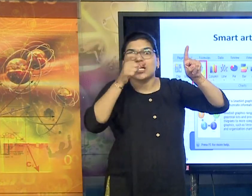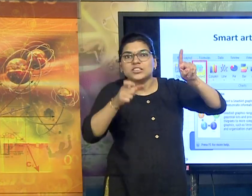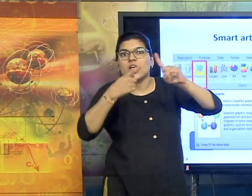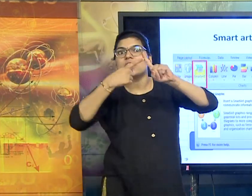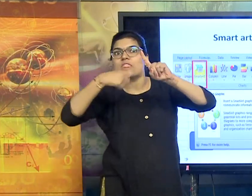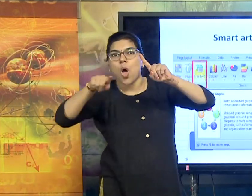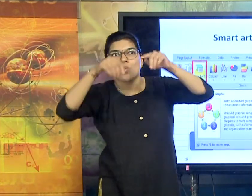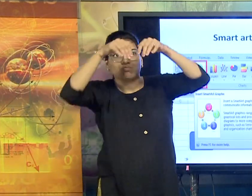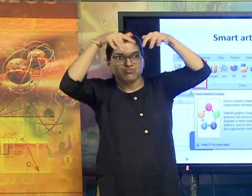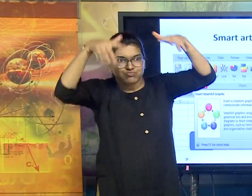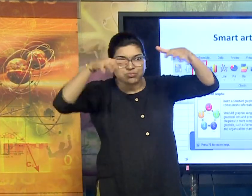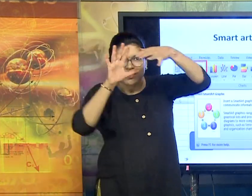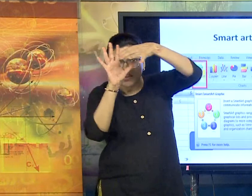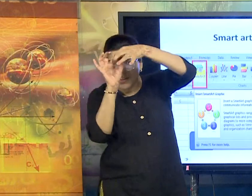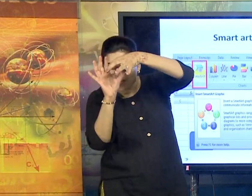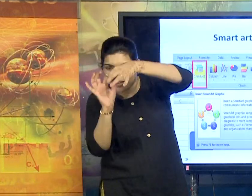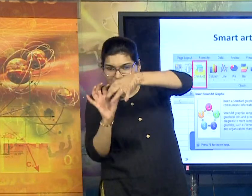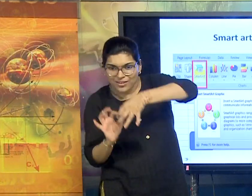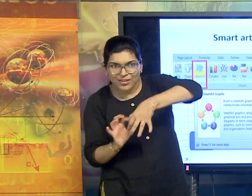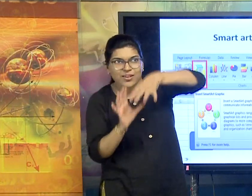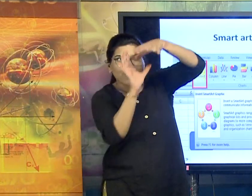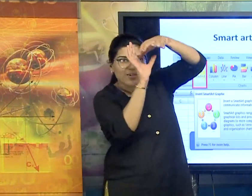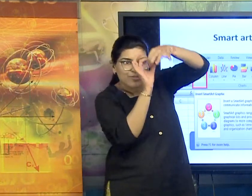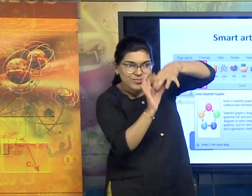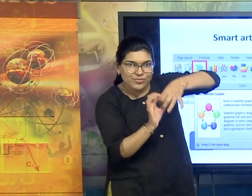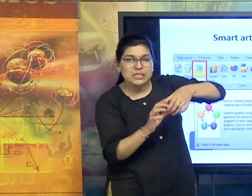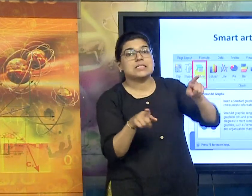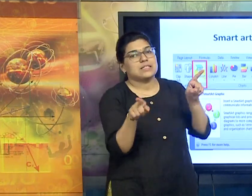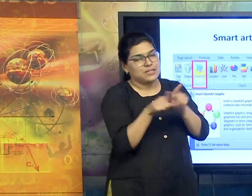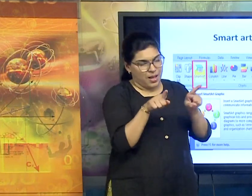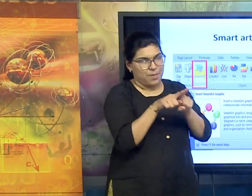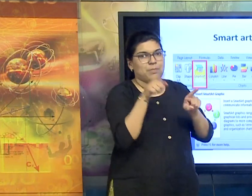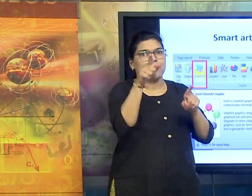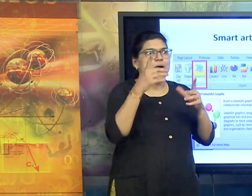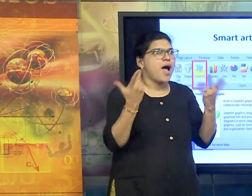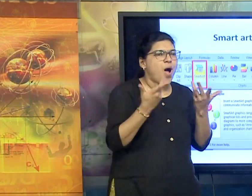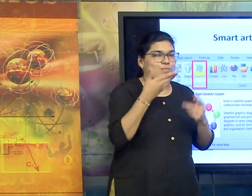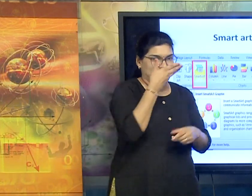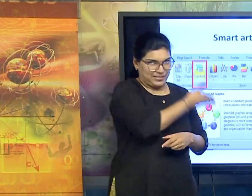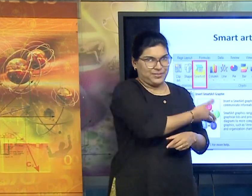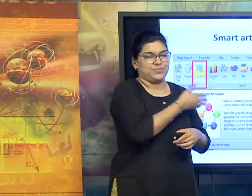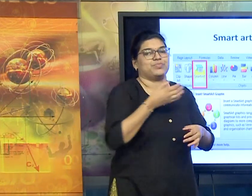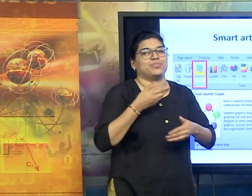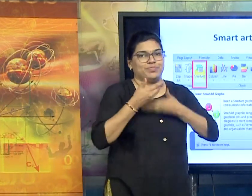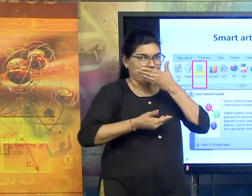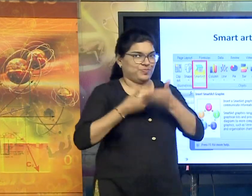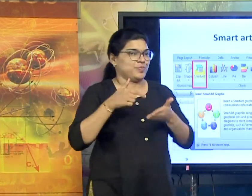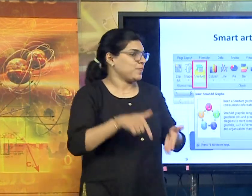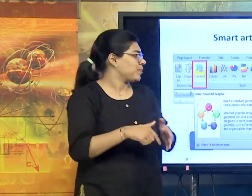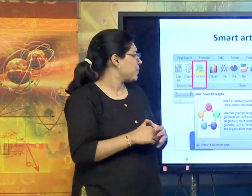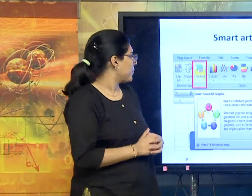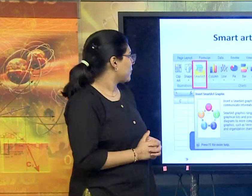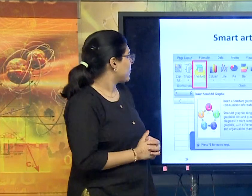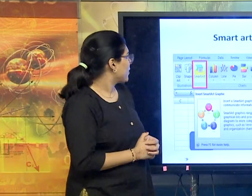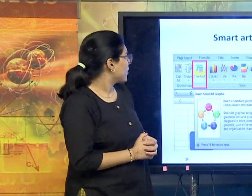Just like in our family, we have a family tree. So similarly, we have smart